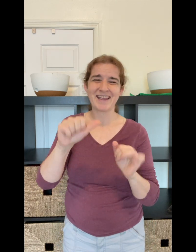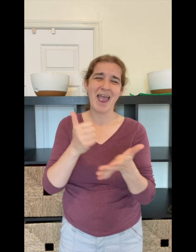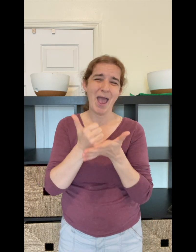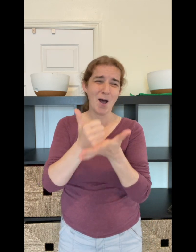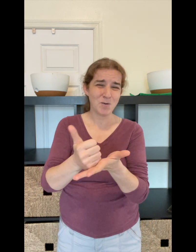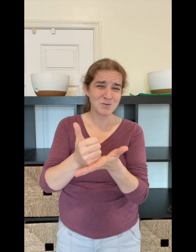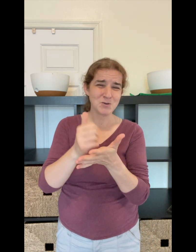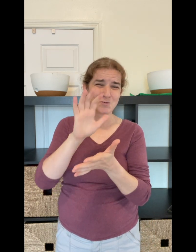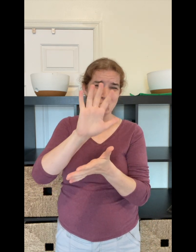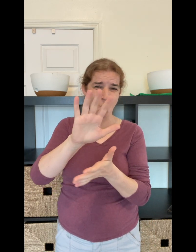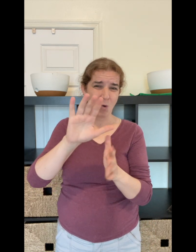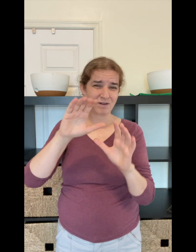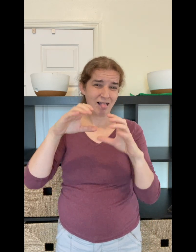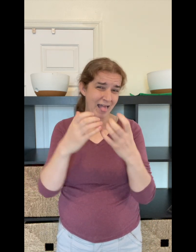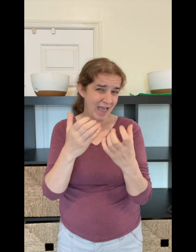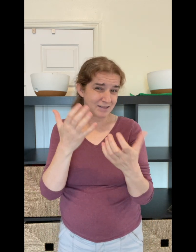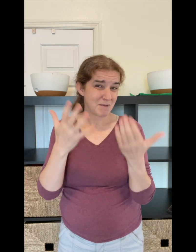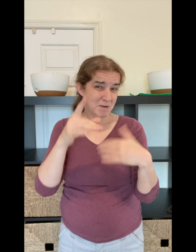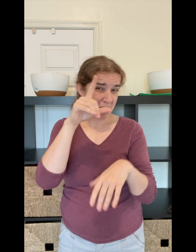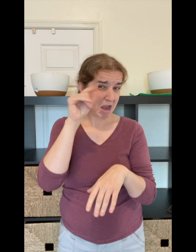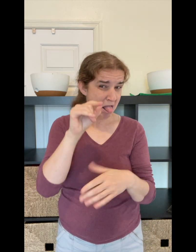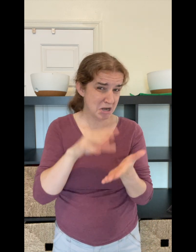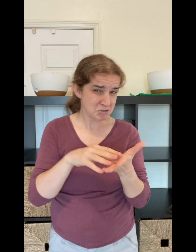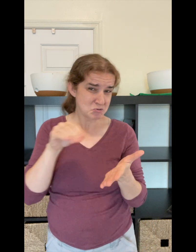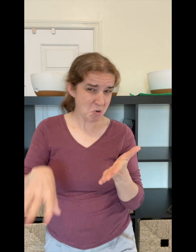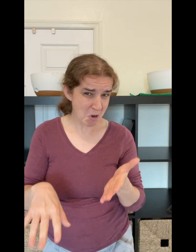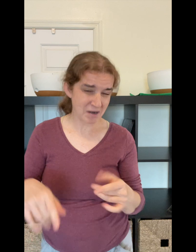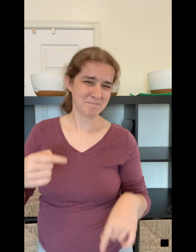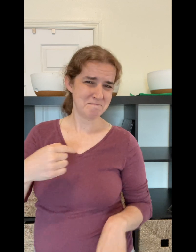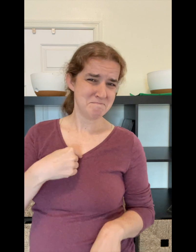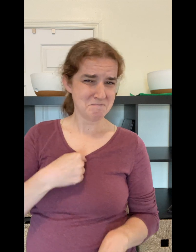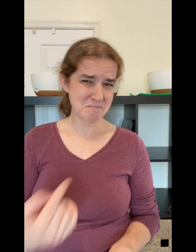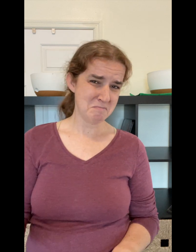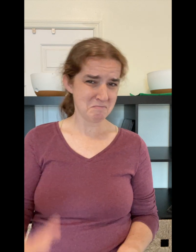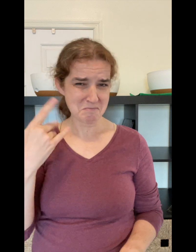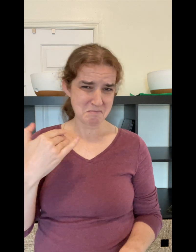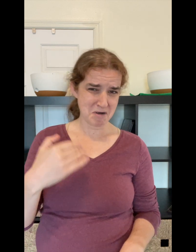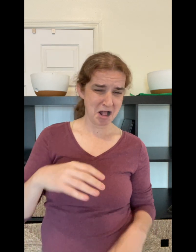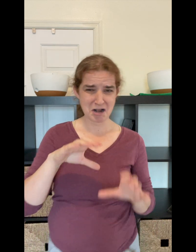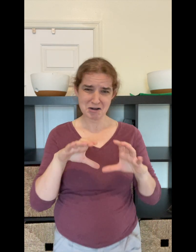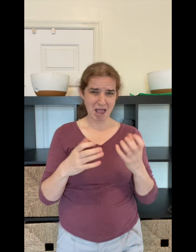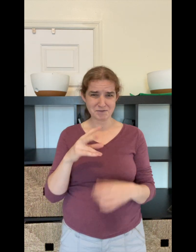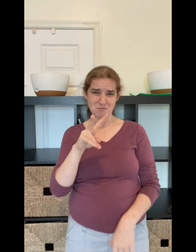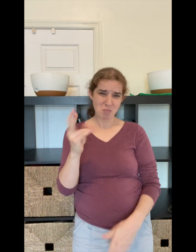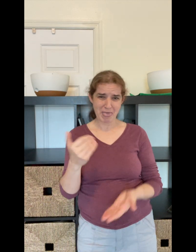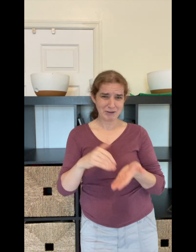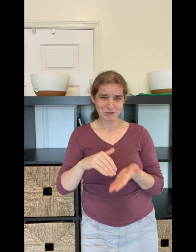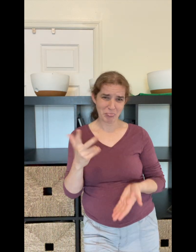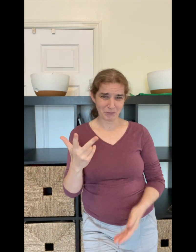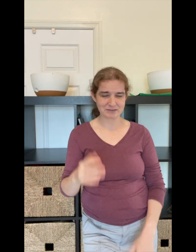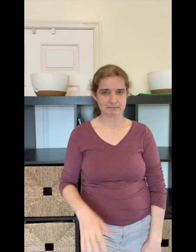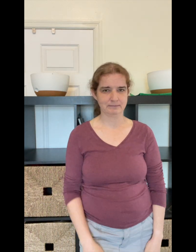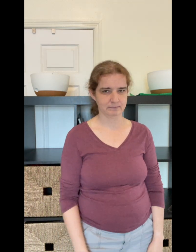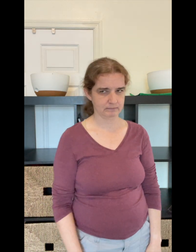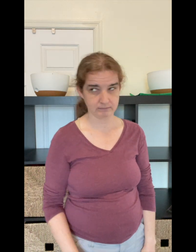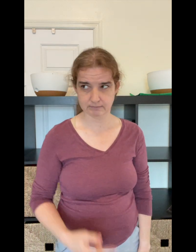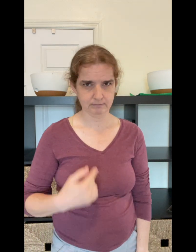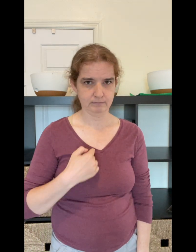my homework. That might be able to help you with your class. Maybe you're a Gallaudet student. I used to be in Gallaudet, class